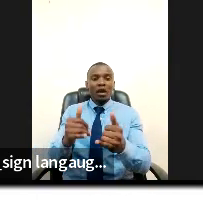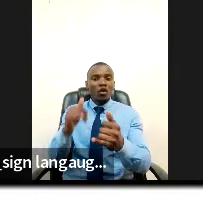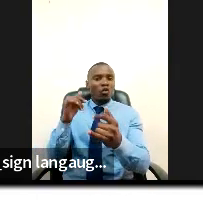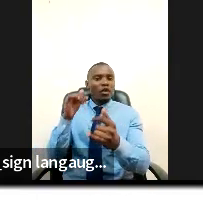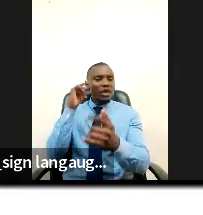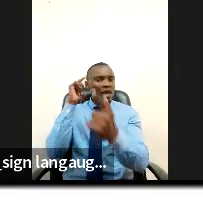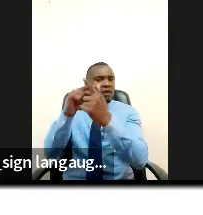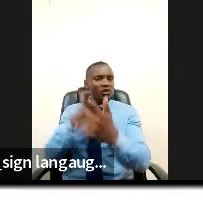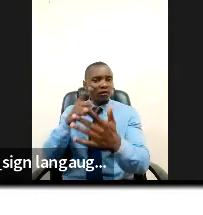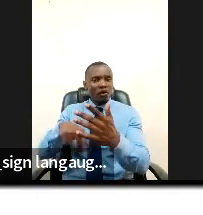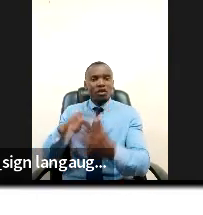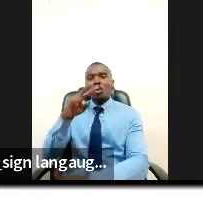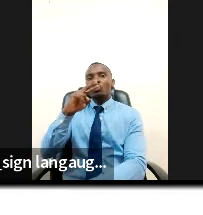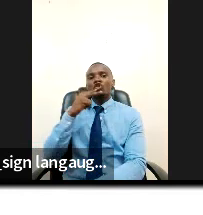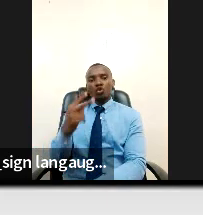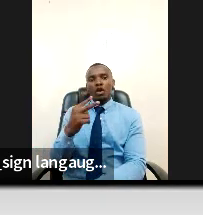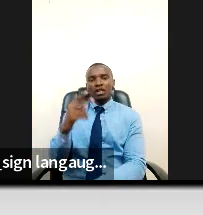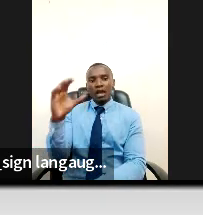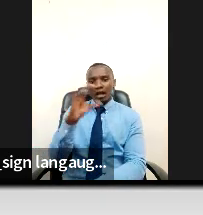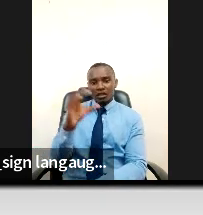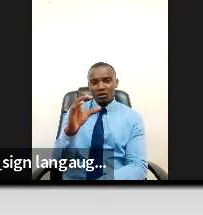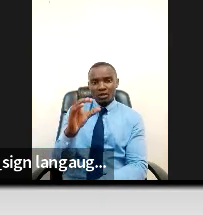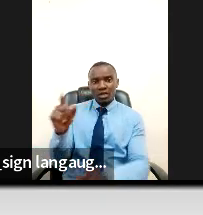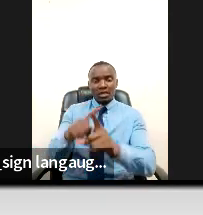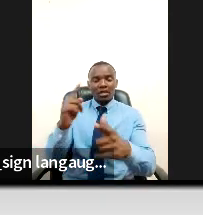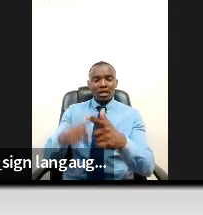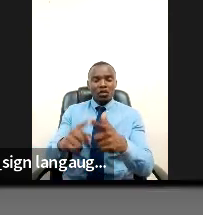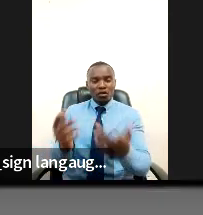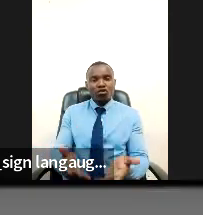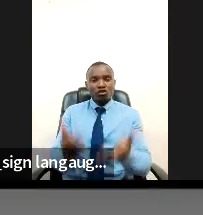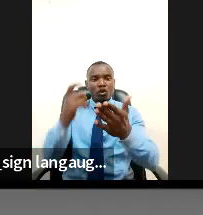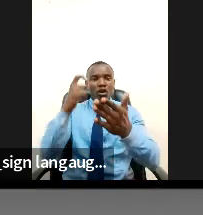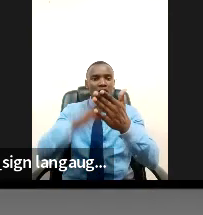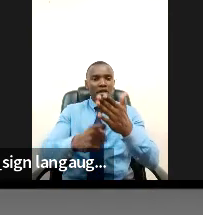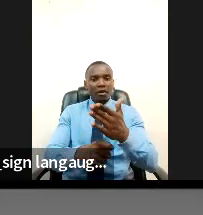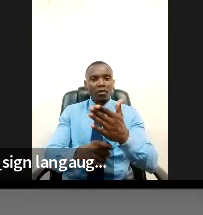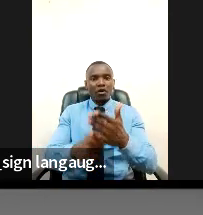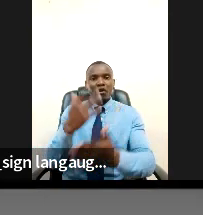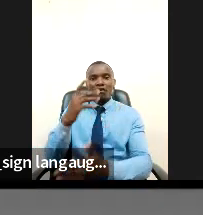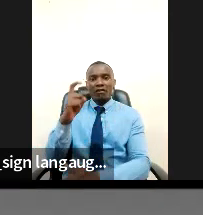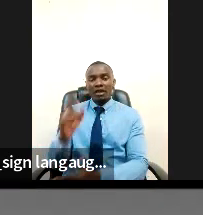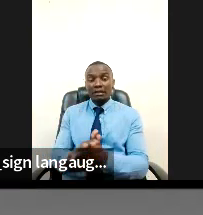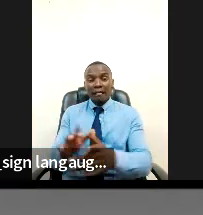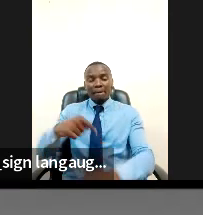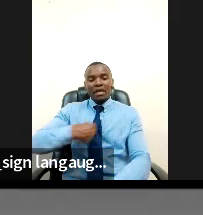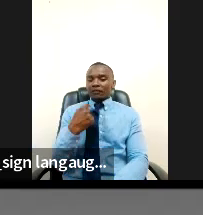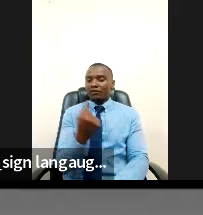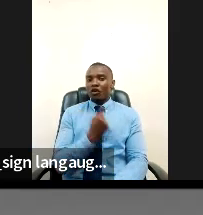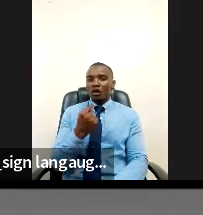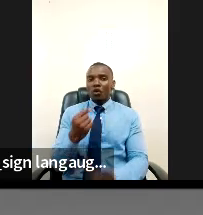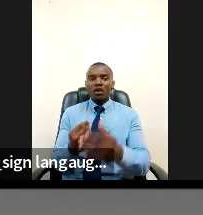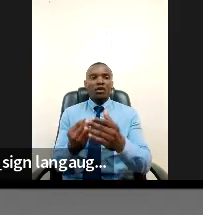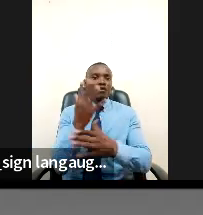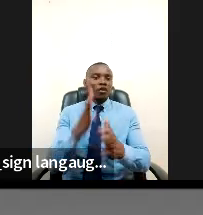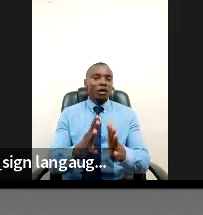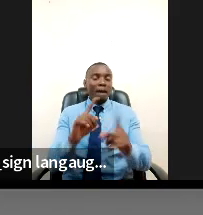revenue of $61,200 and ambitiously grow our revenue by 5x. I am the only founder working with an outsourced expert team, but